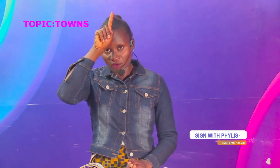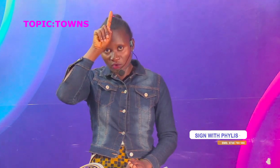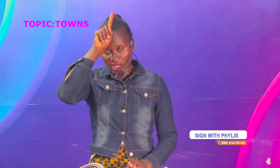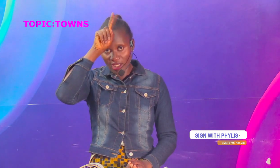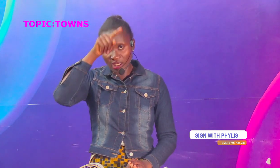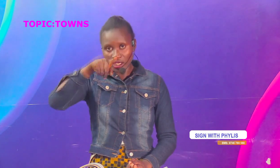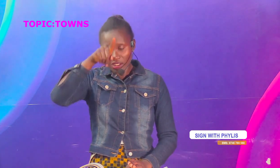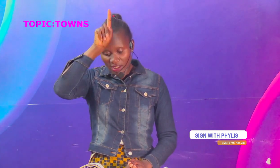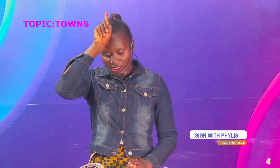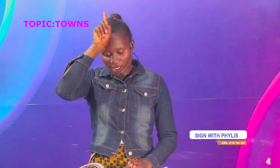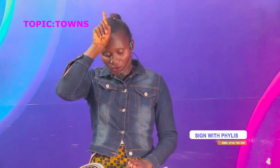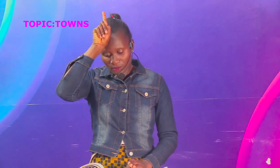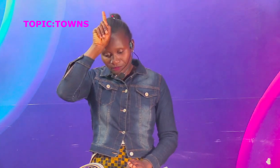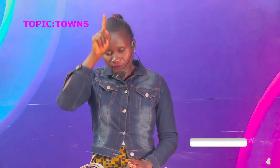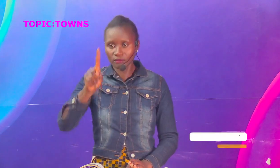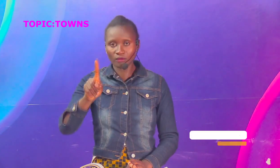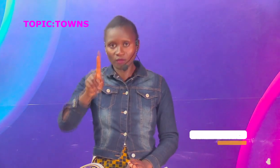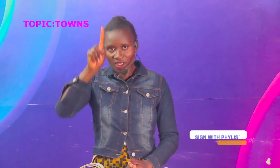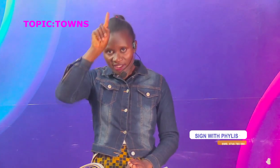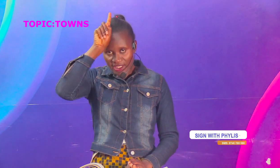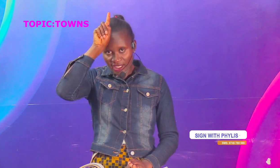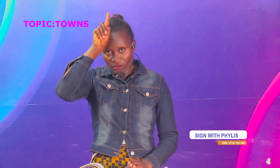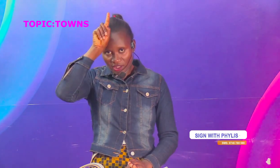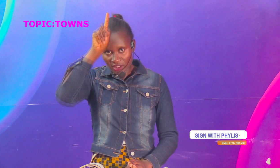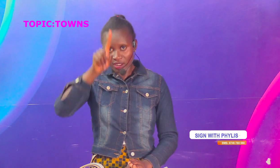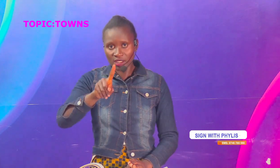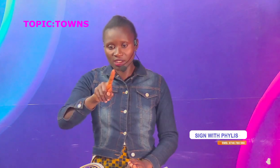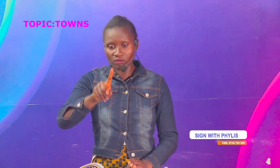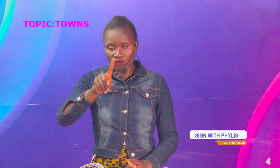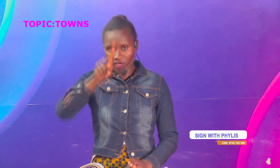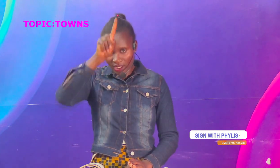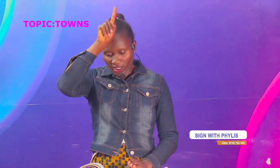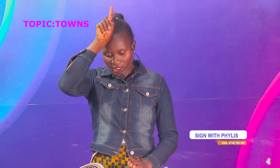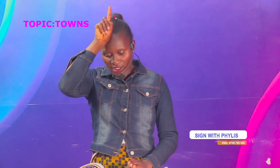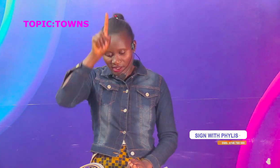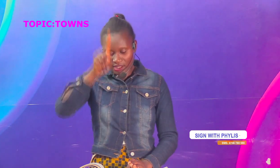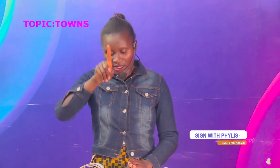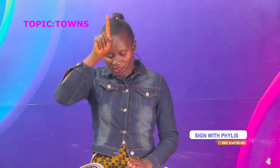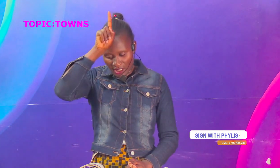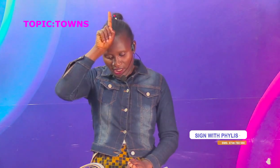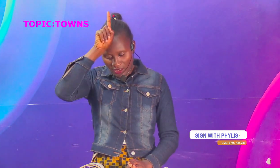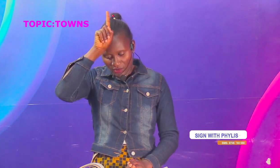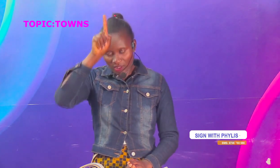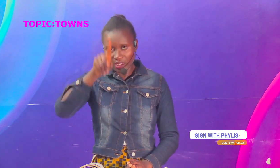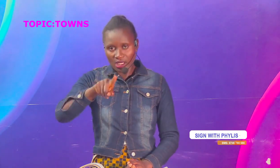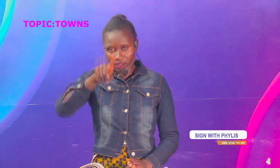head. Nyandarua, Nyandarua. It is moving ahead like this. Nyandarua,